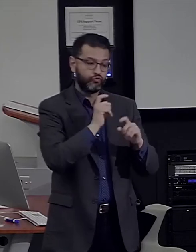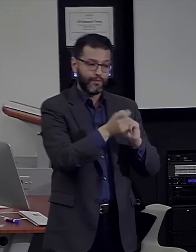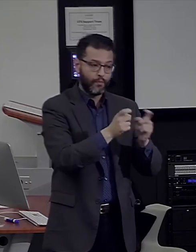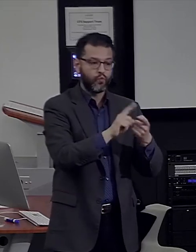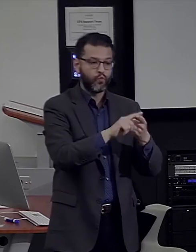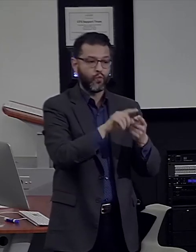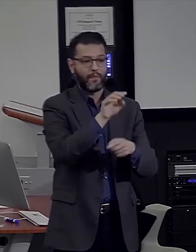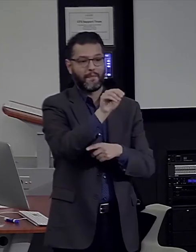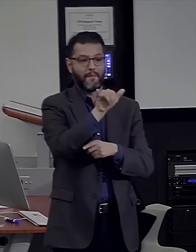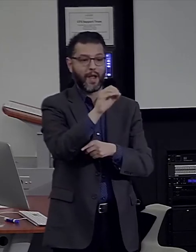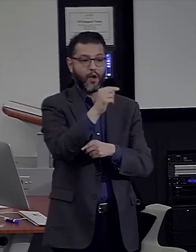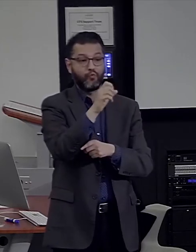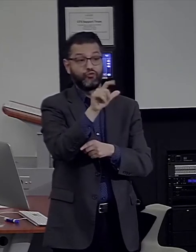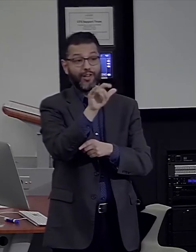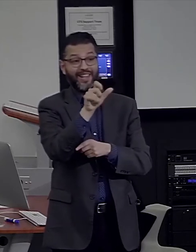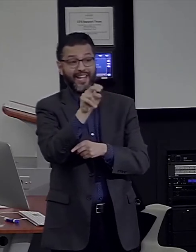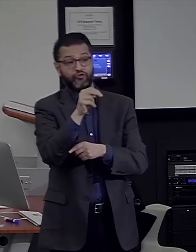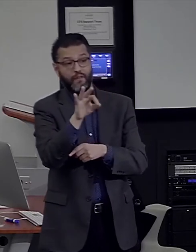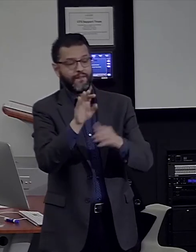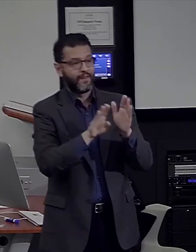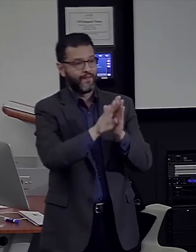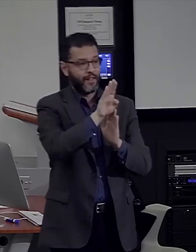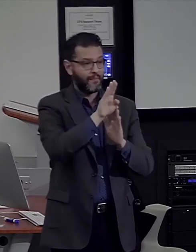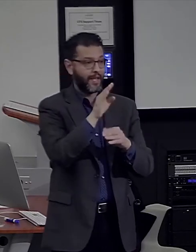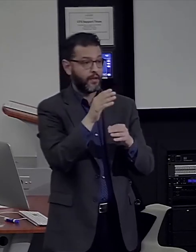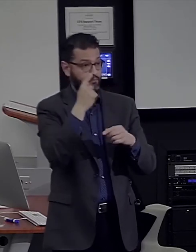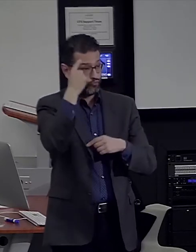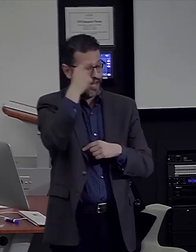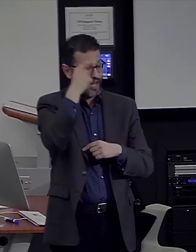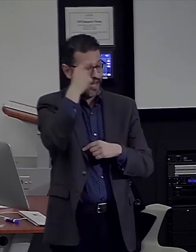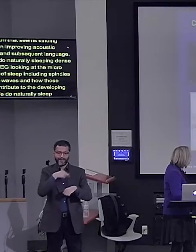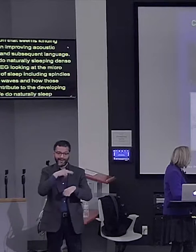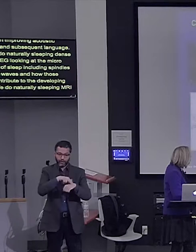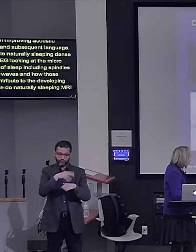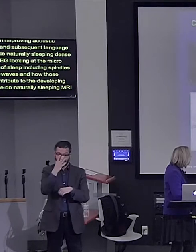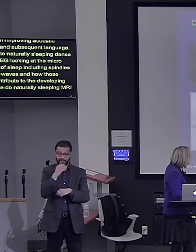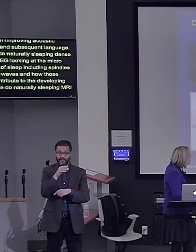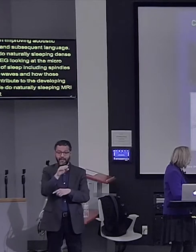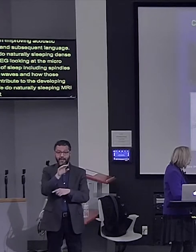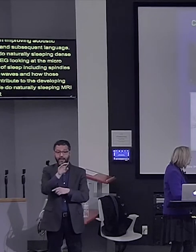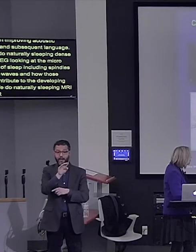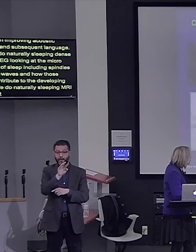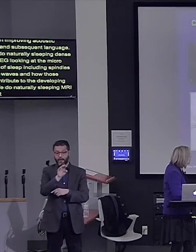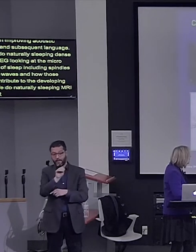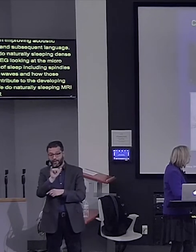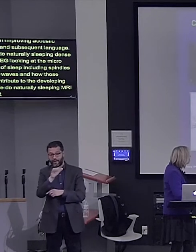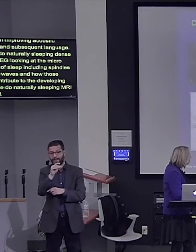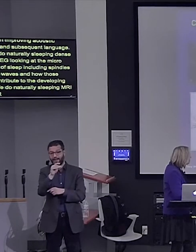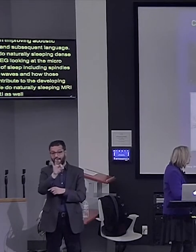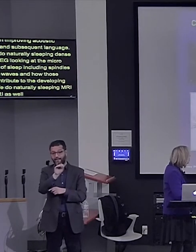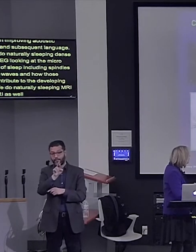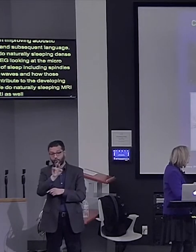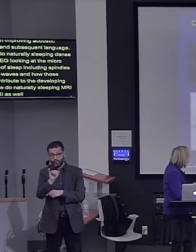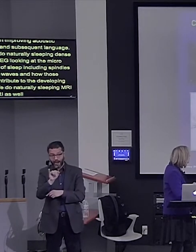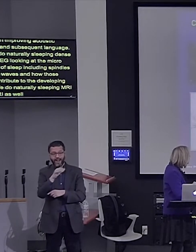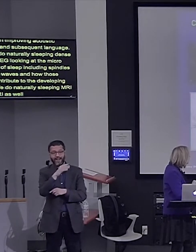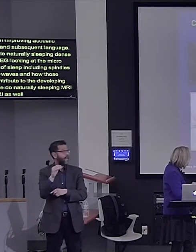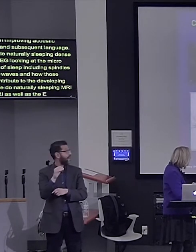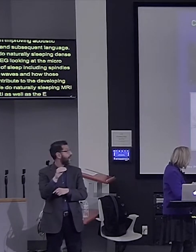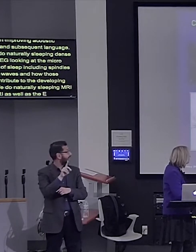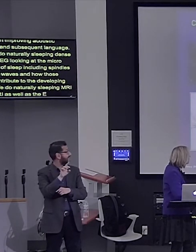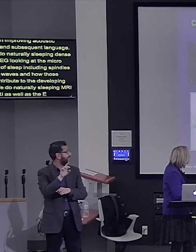we do naturally sleeping MRI and fMRI as well as denser eight EEG which I'm going to talk